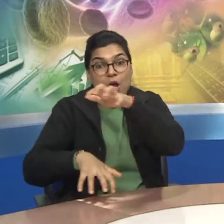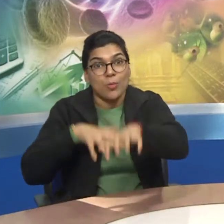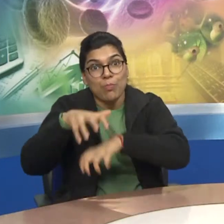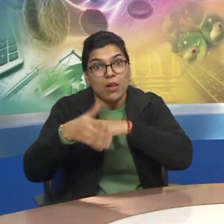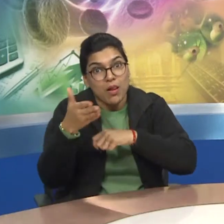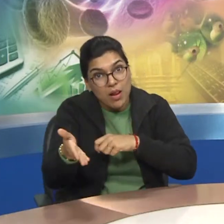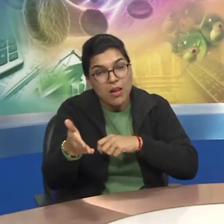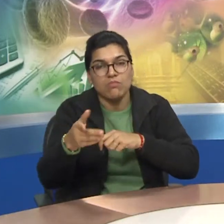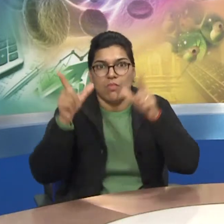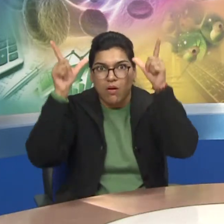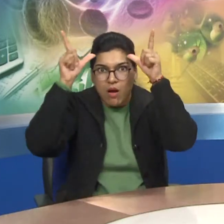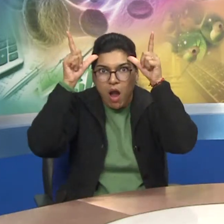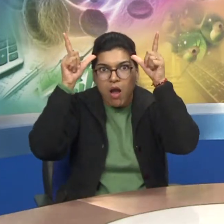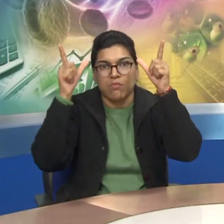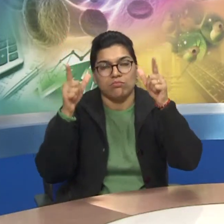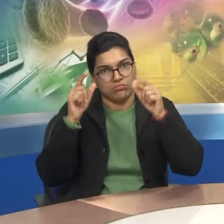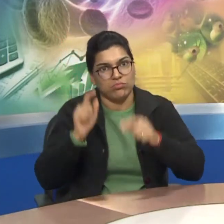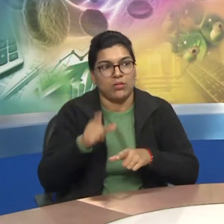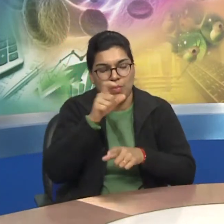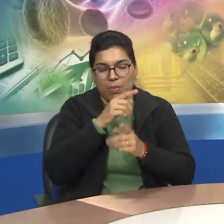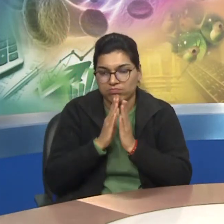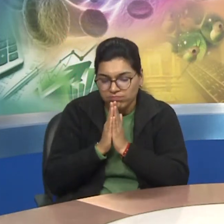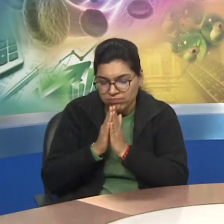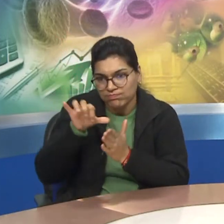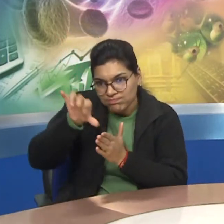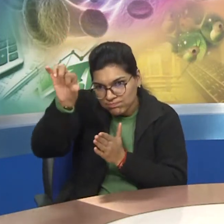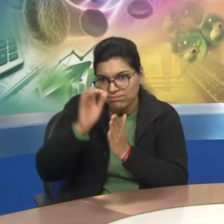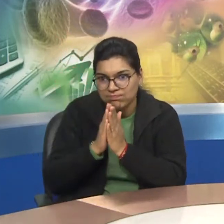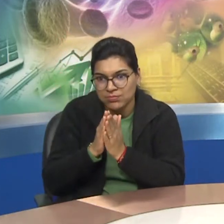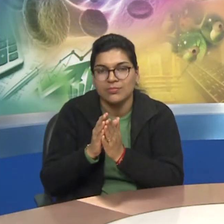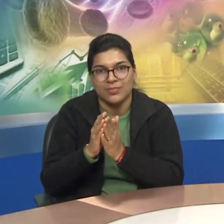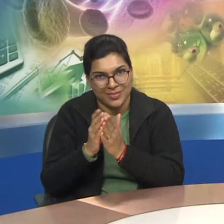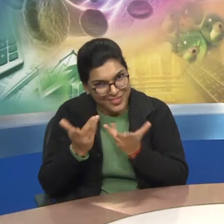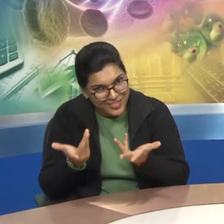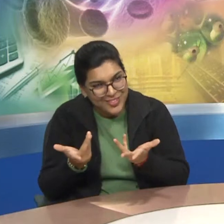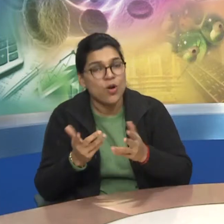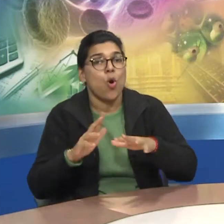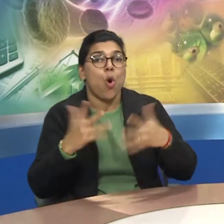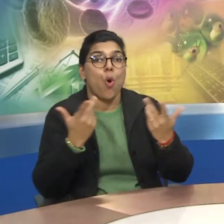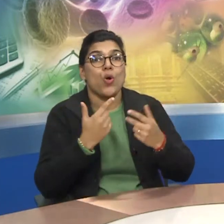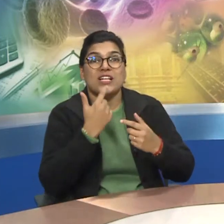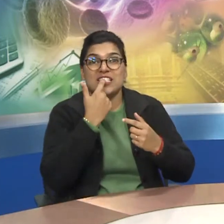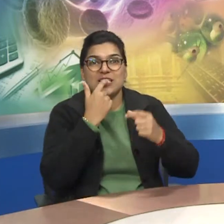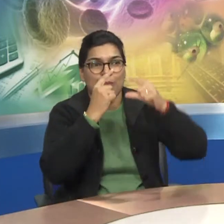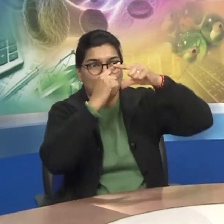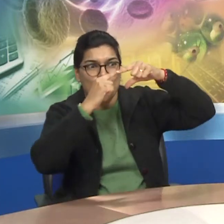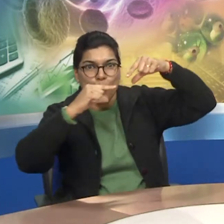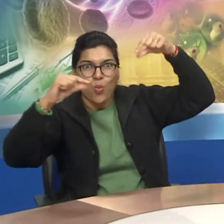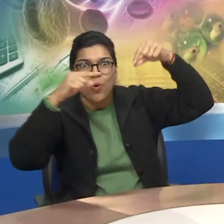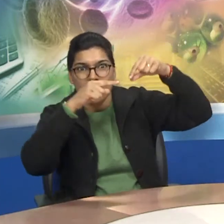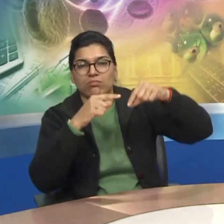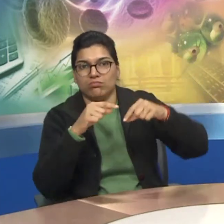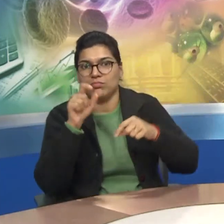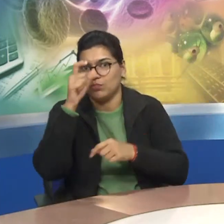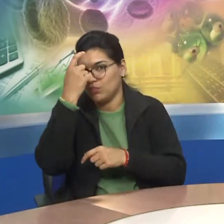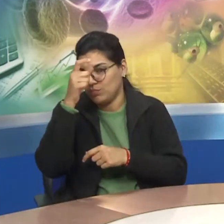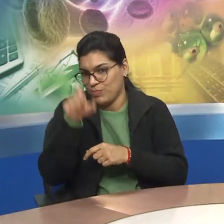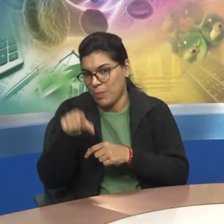worshipping water, worshipping different types of animals, some domestic animals. Moon